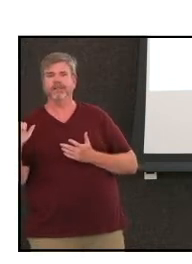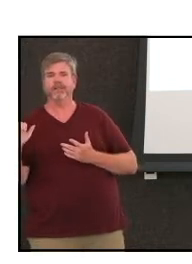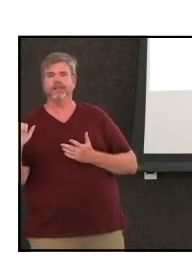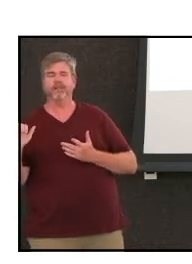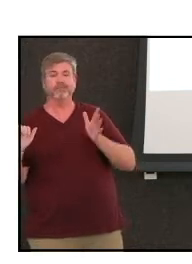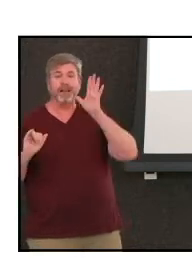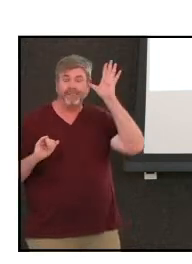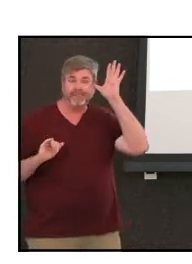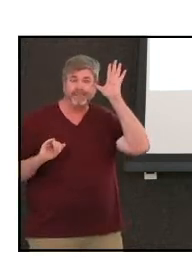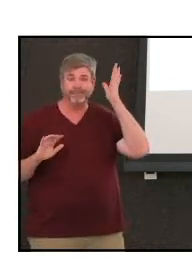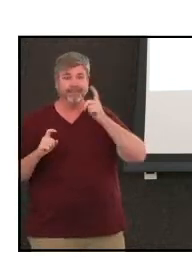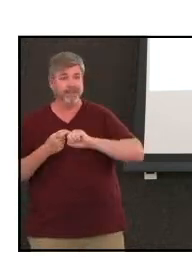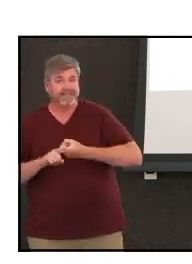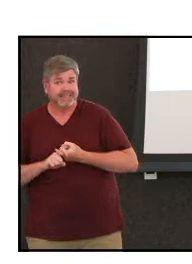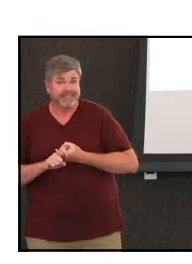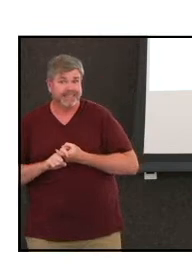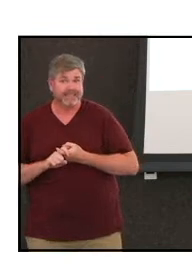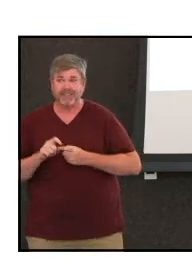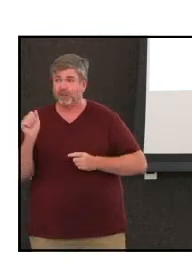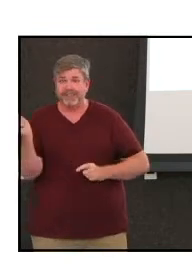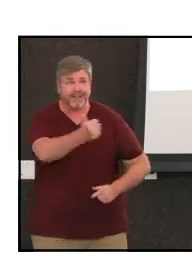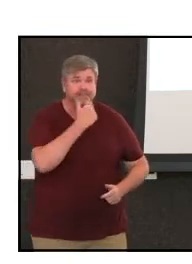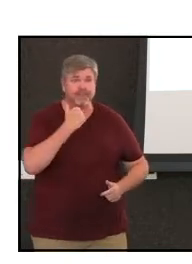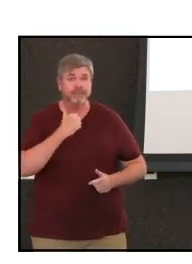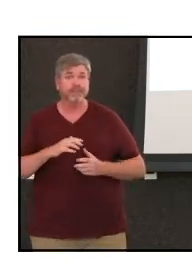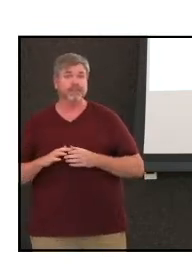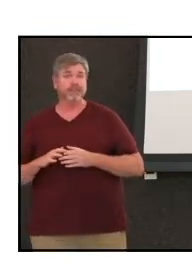are the young people in our community. Next slide.